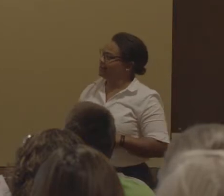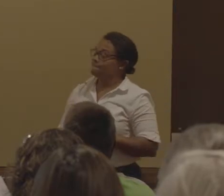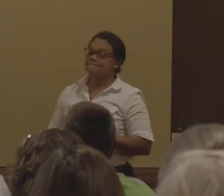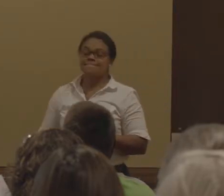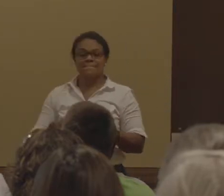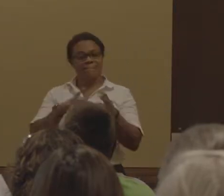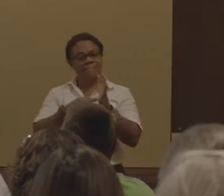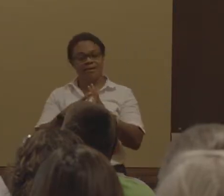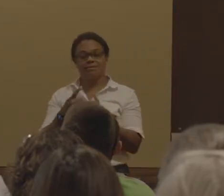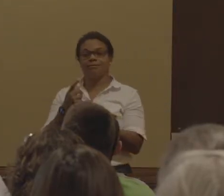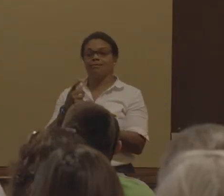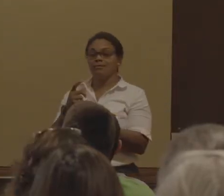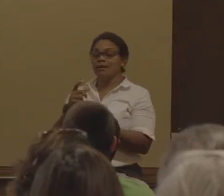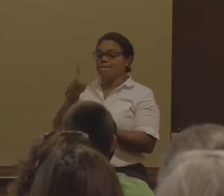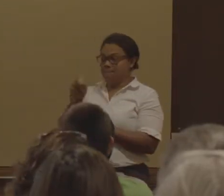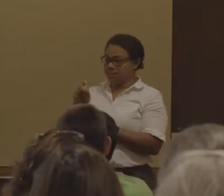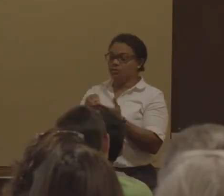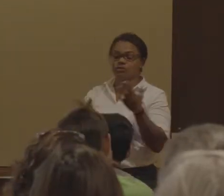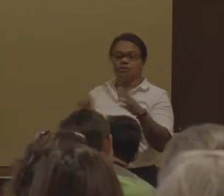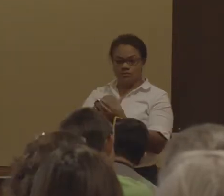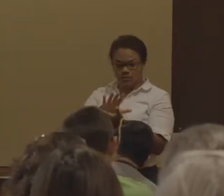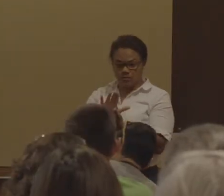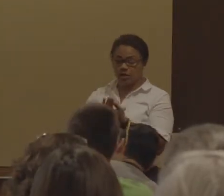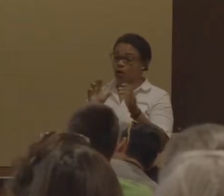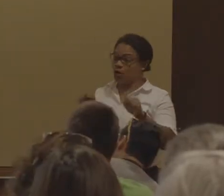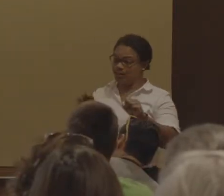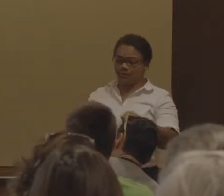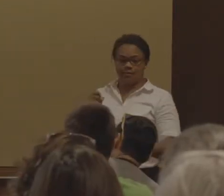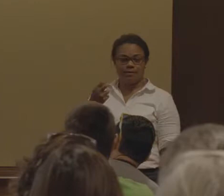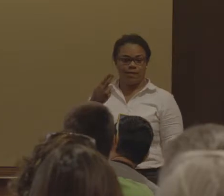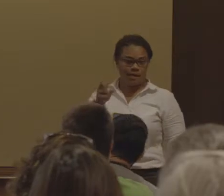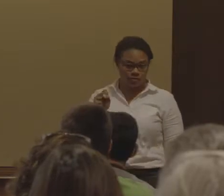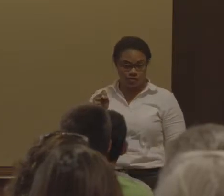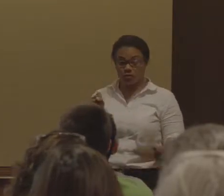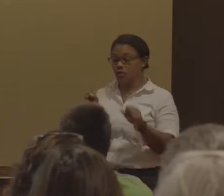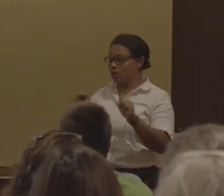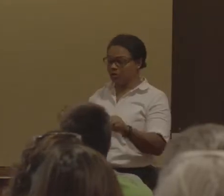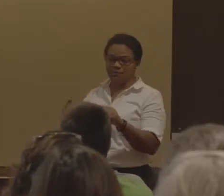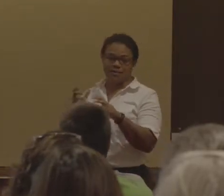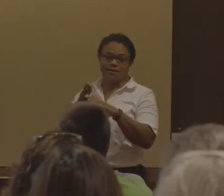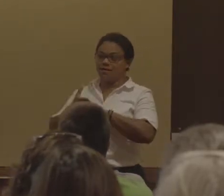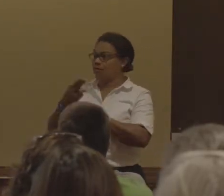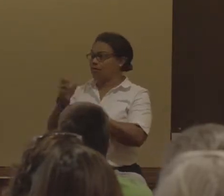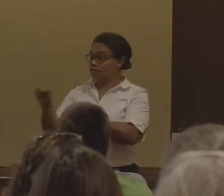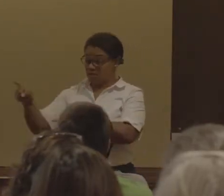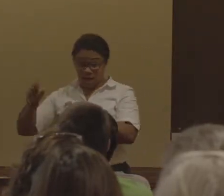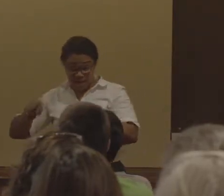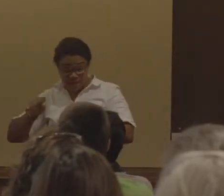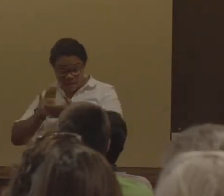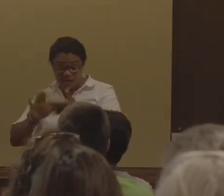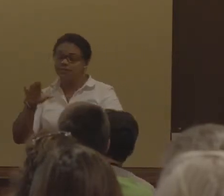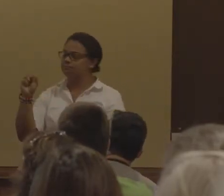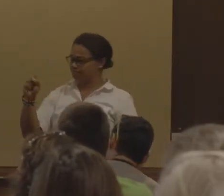So you have to be a student in school. This could be high school or it could be post-secondary school.